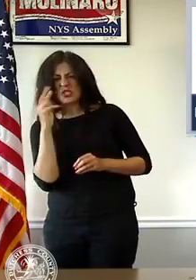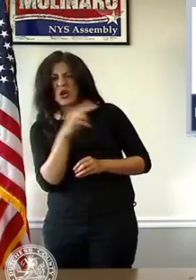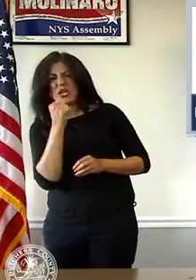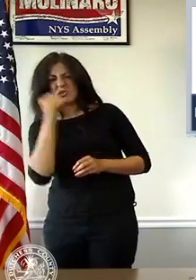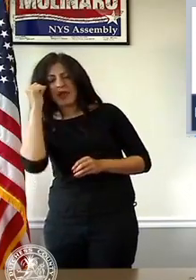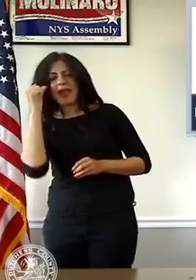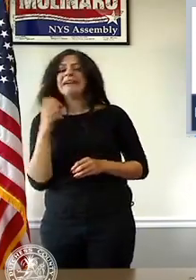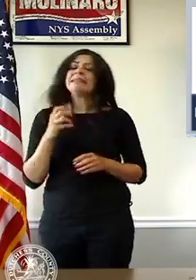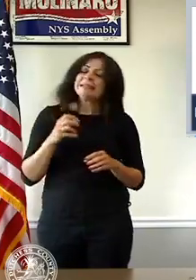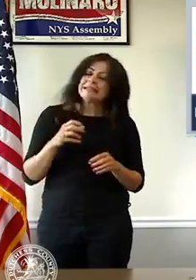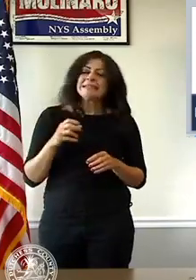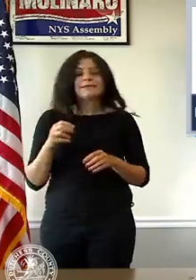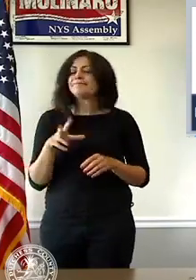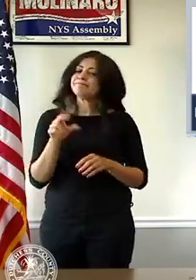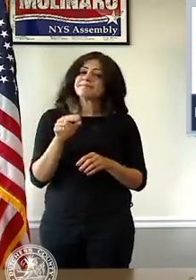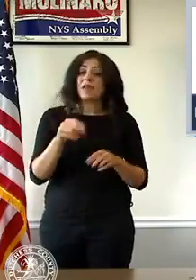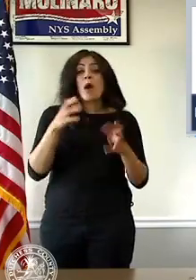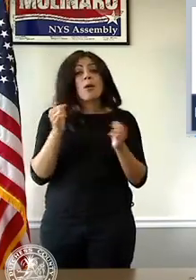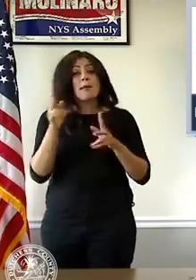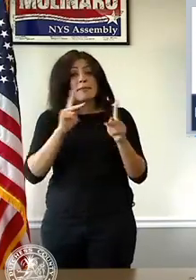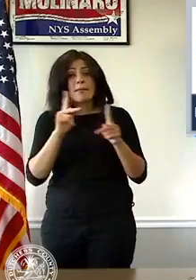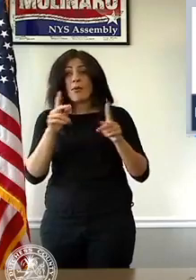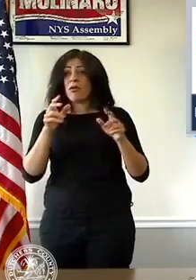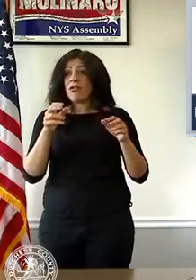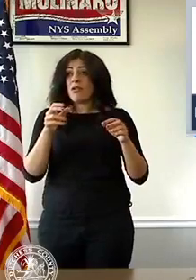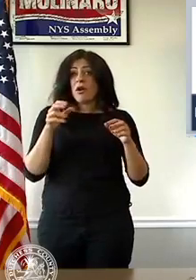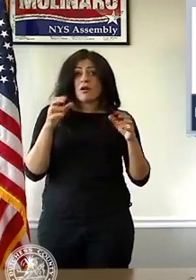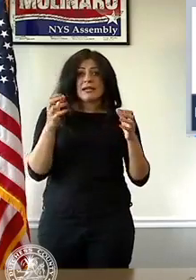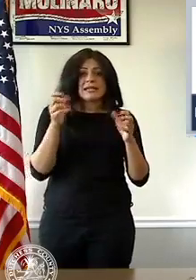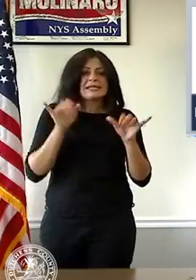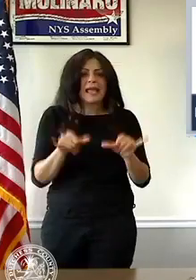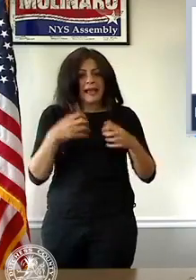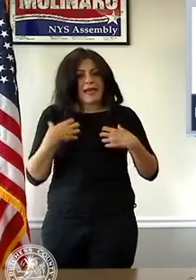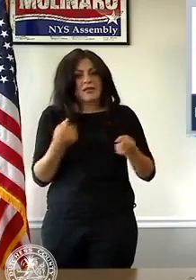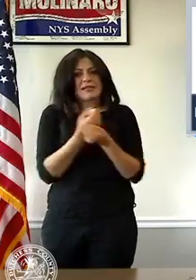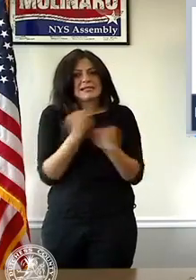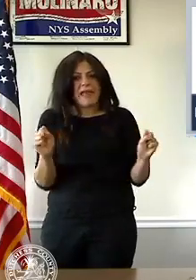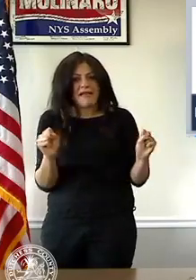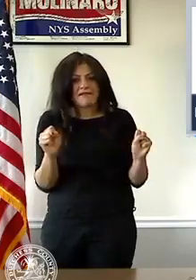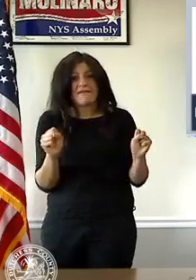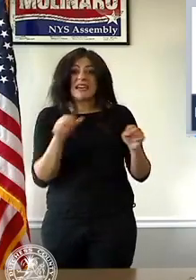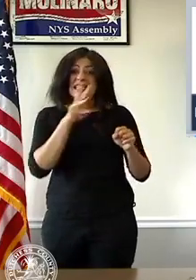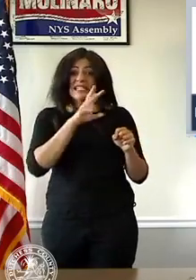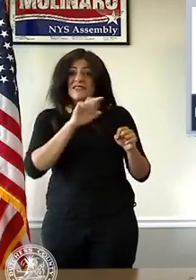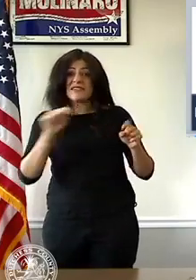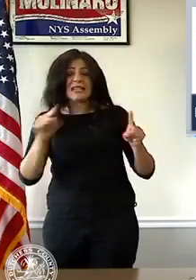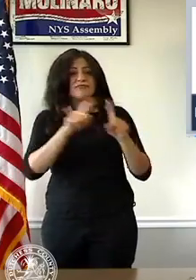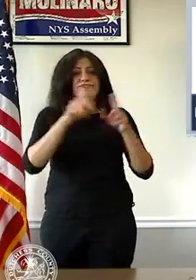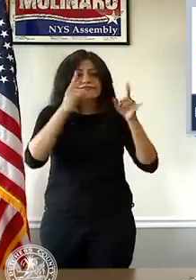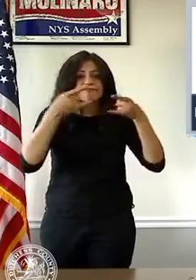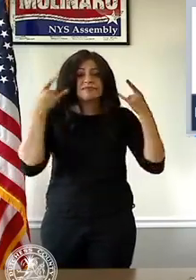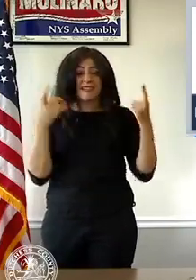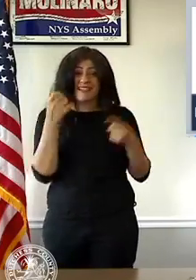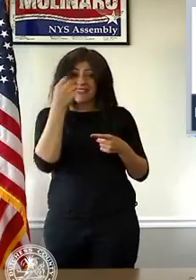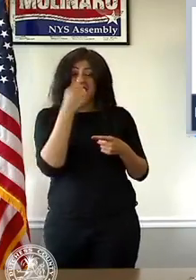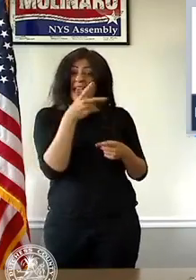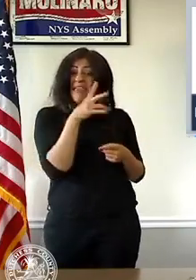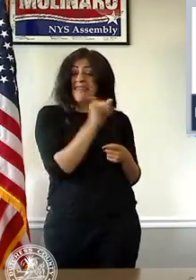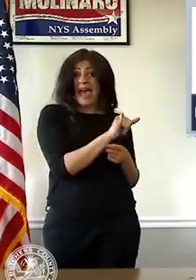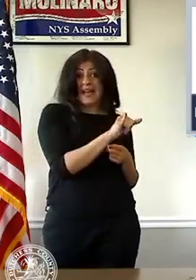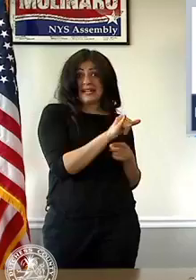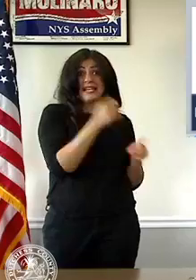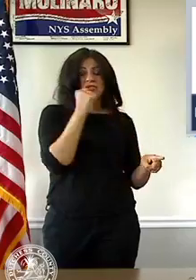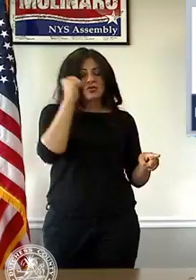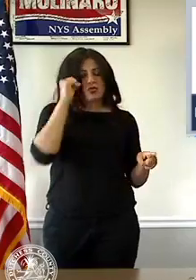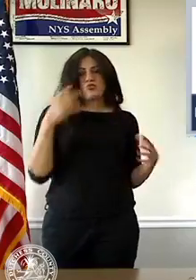that are necessary to stay healthy and safe. I understand that. But in the case of an outcry, all I can tell